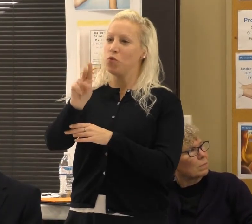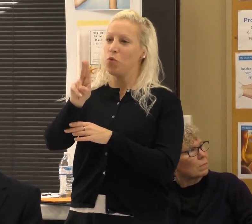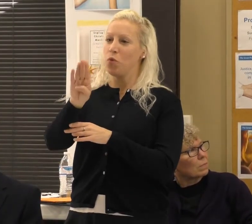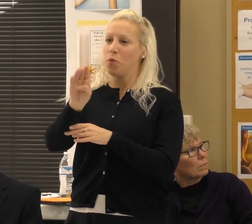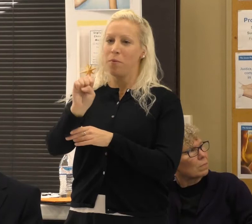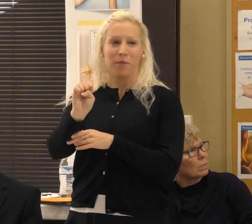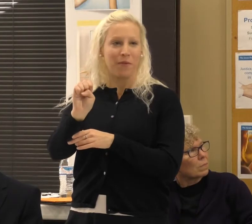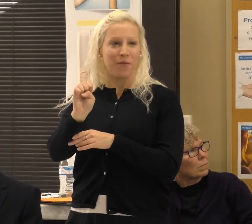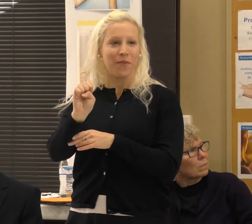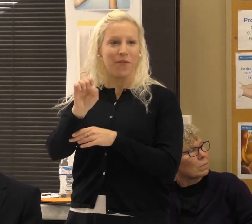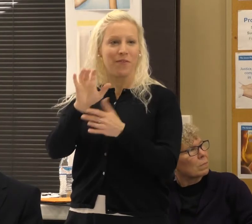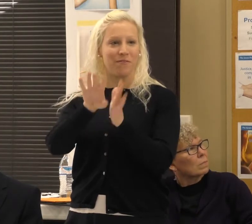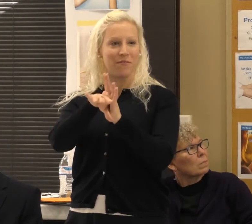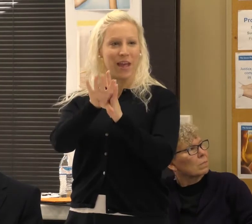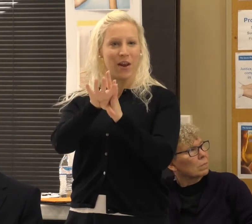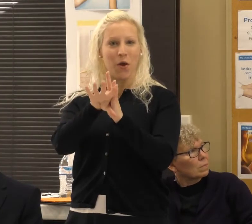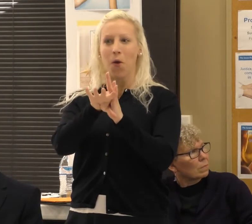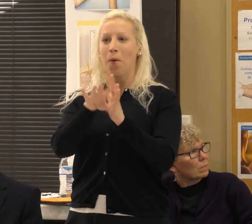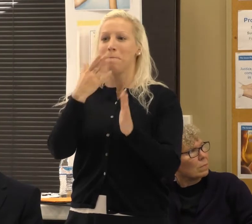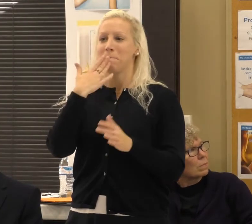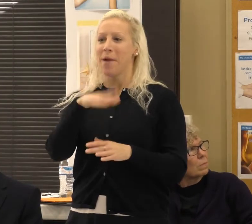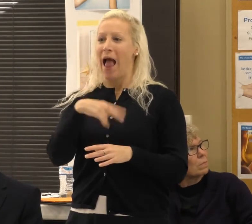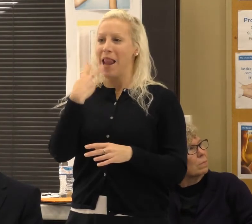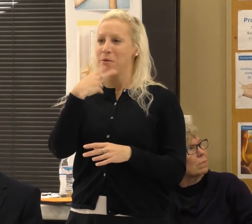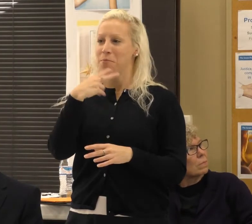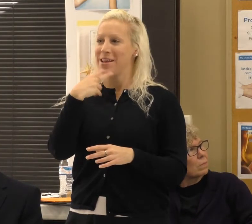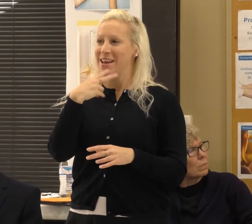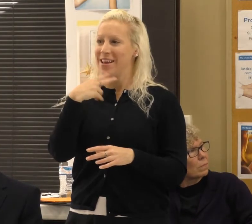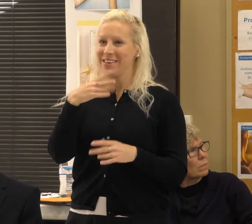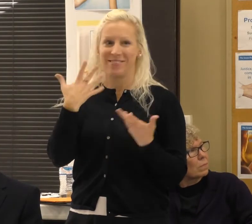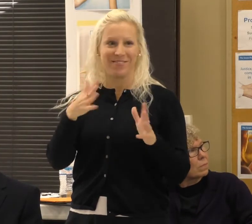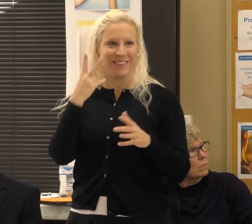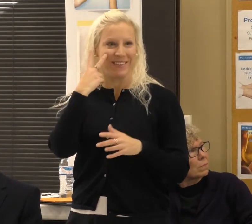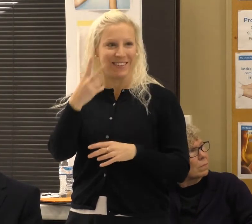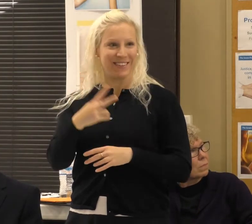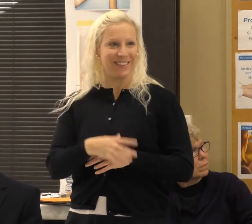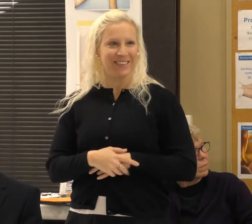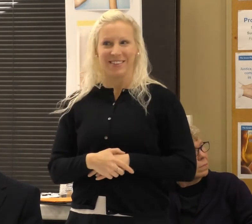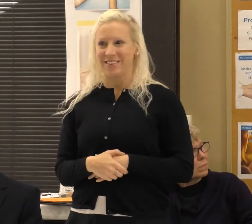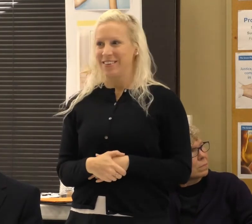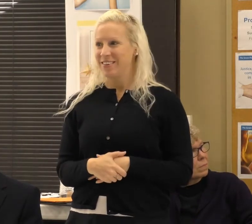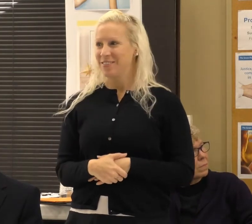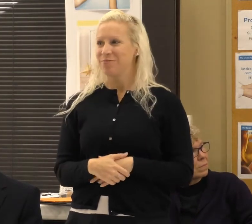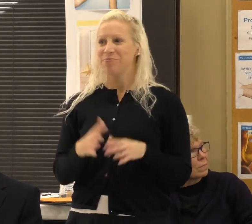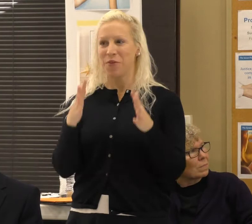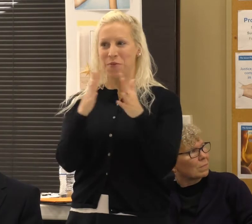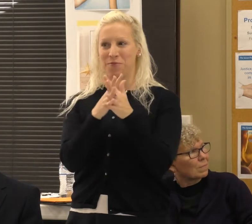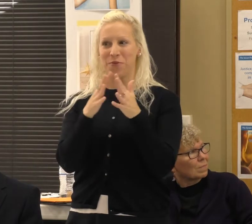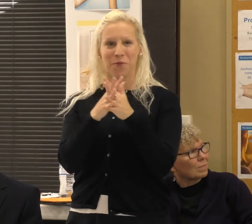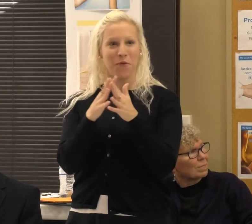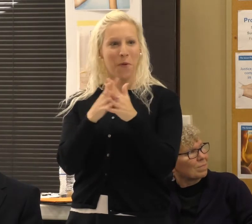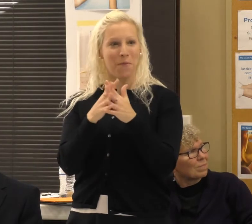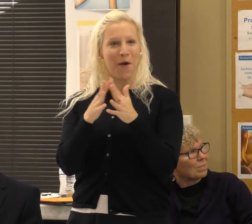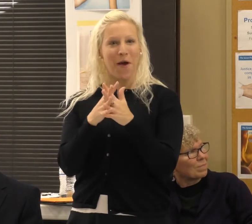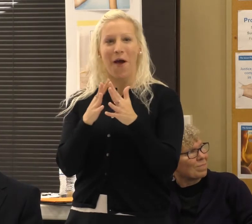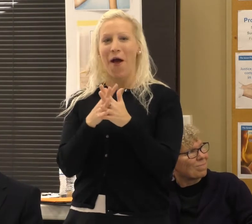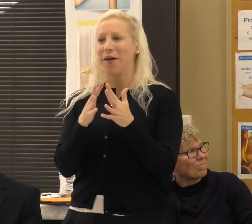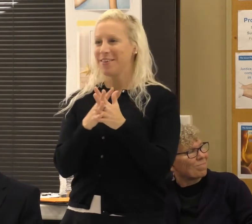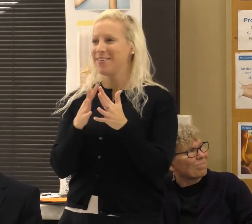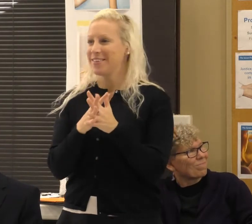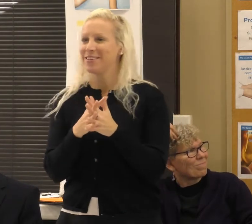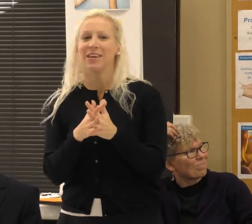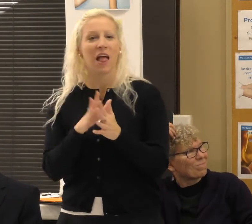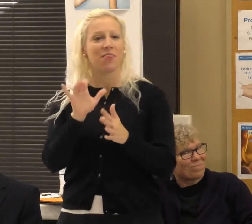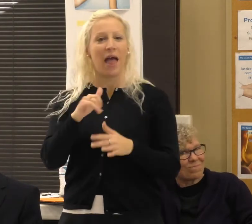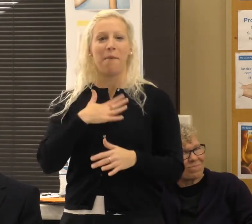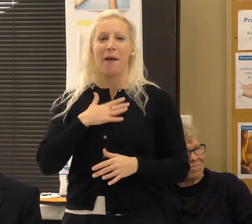helpful. And I don't know if you guys have seen, there's a bad lip reading YouTube video out there about